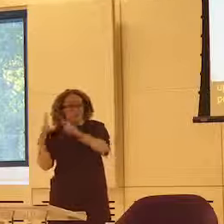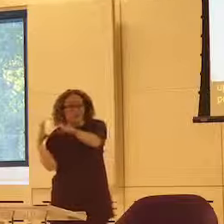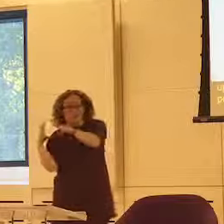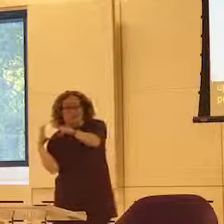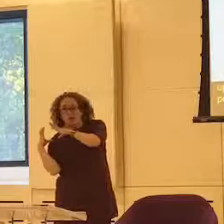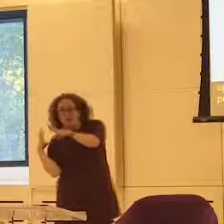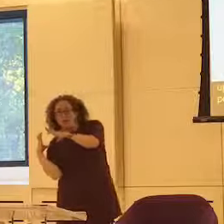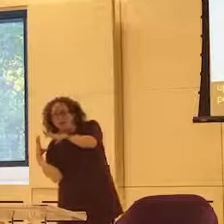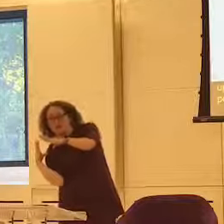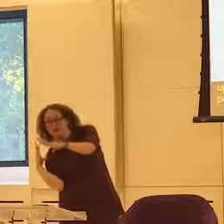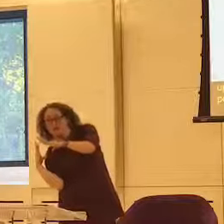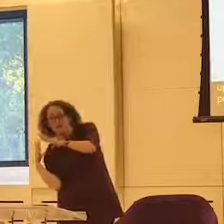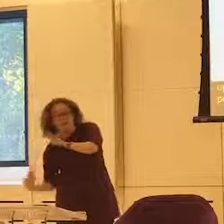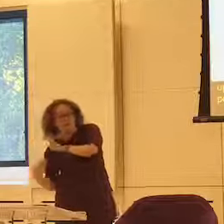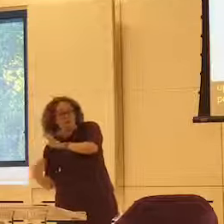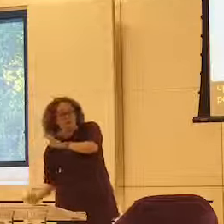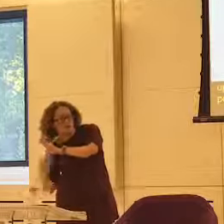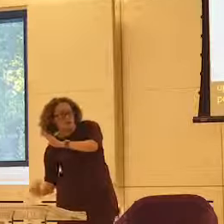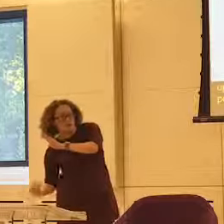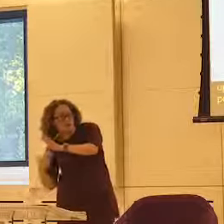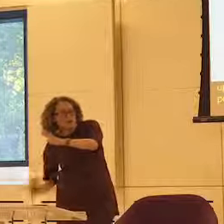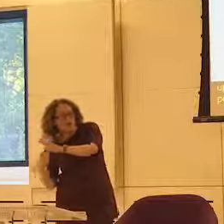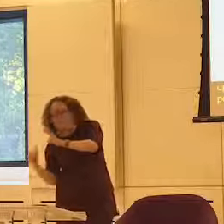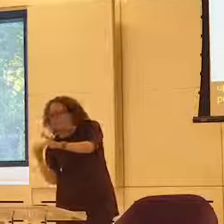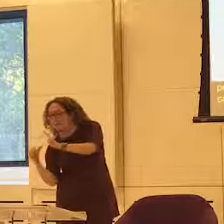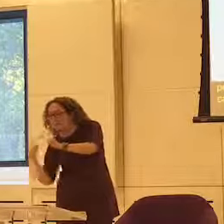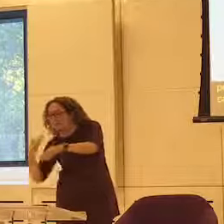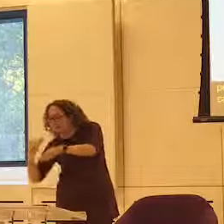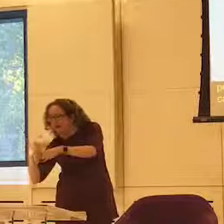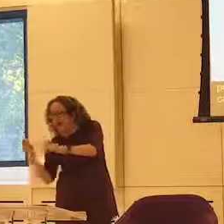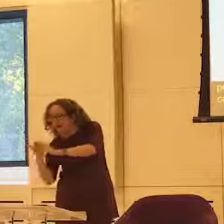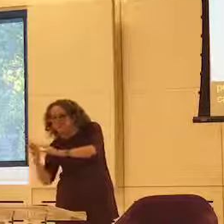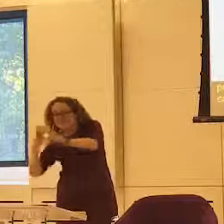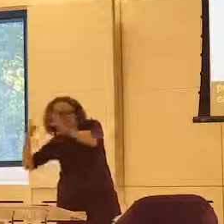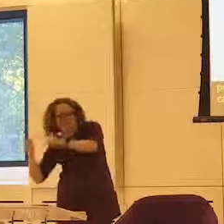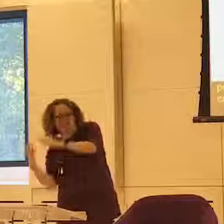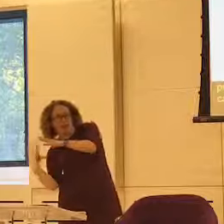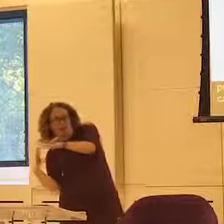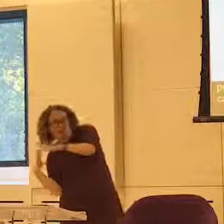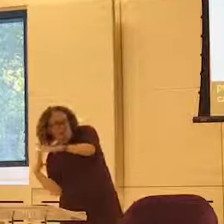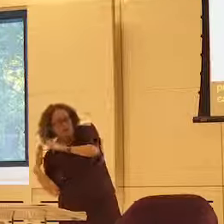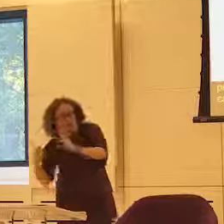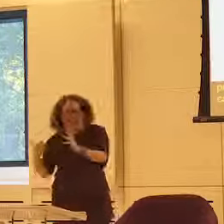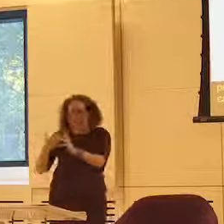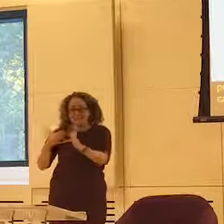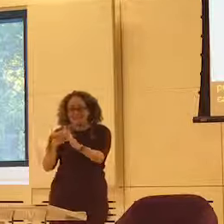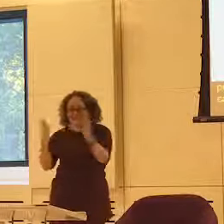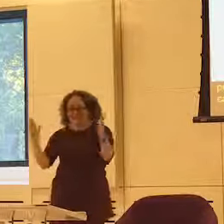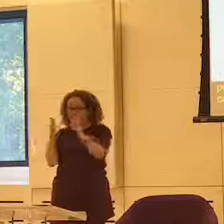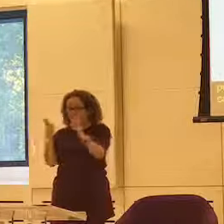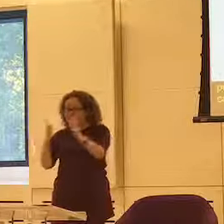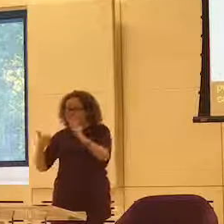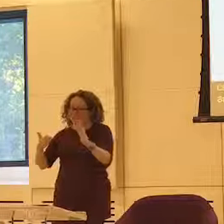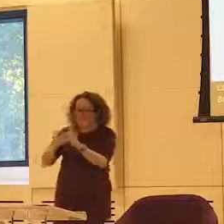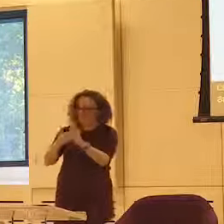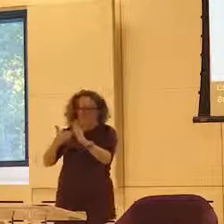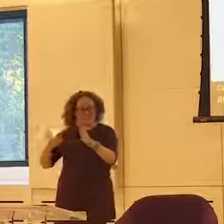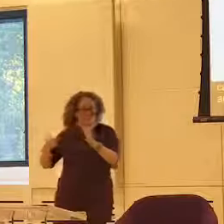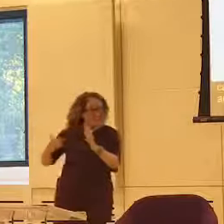people carrying a burden of all the barriers and all the problems and all the lack of access.